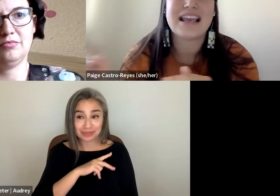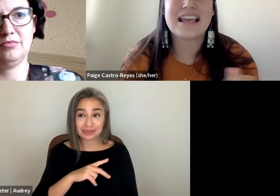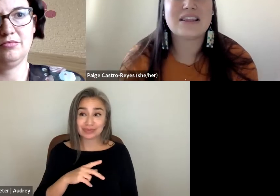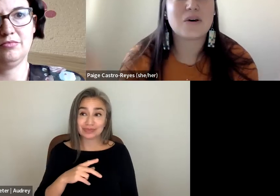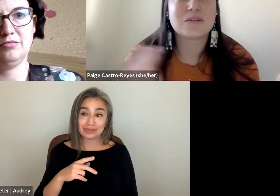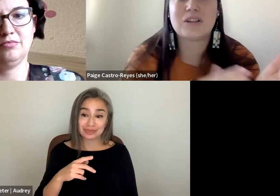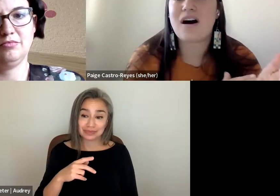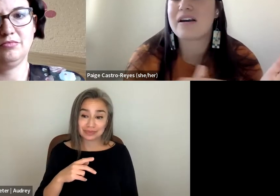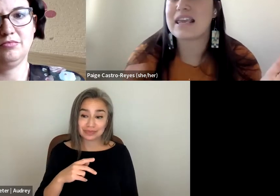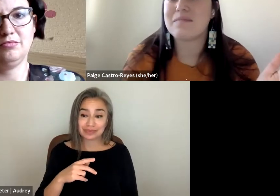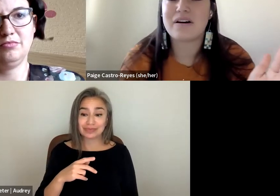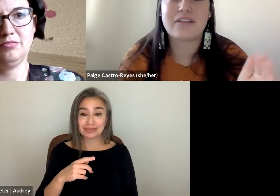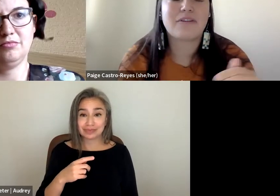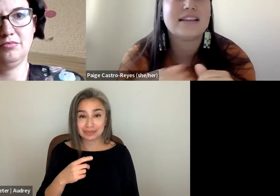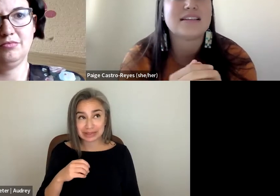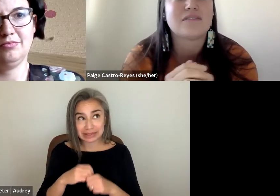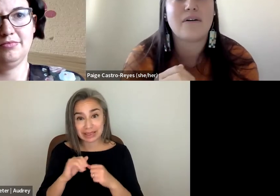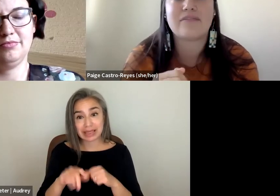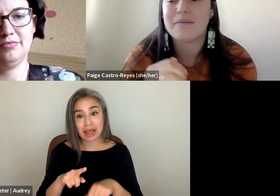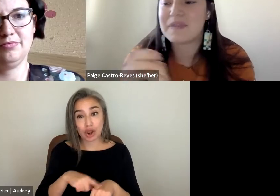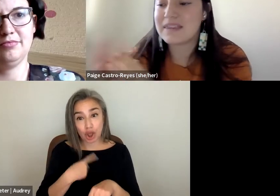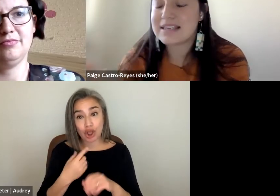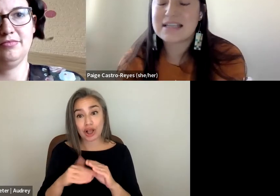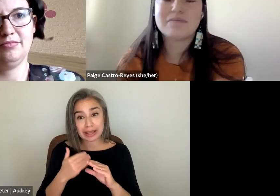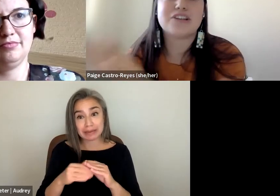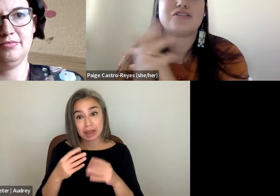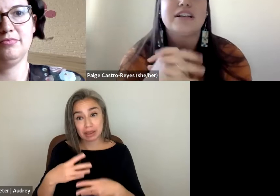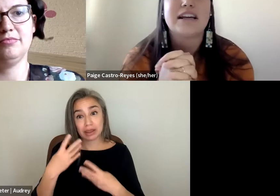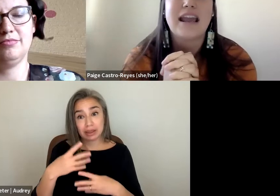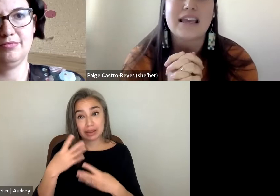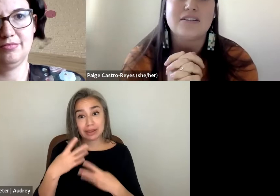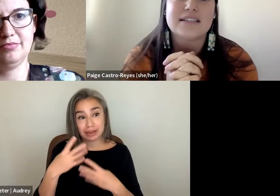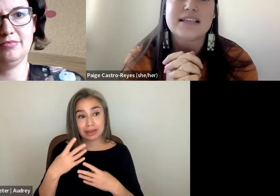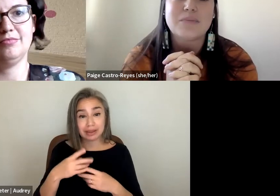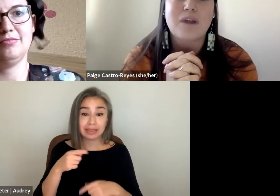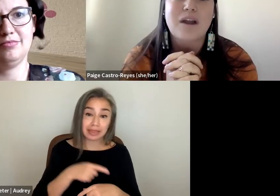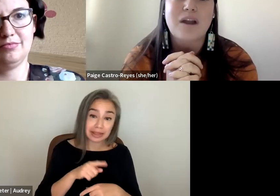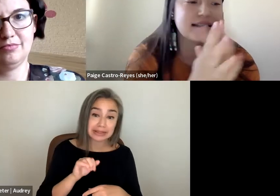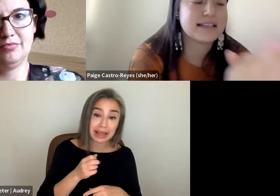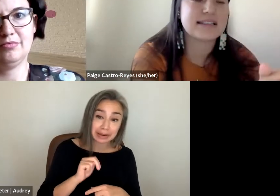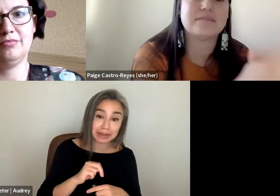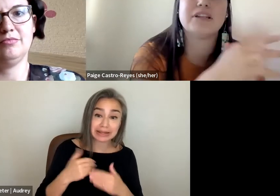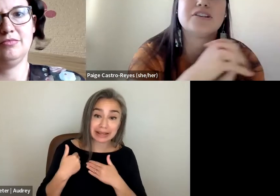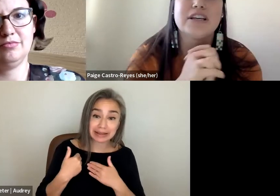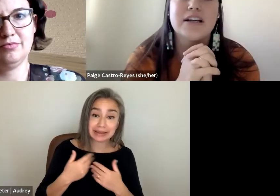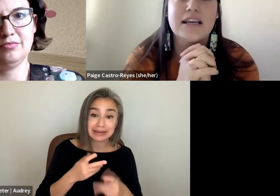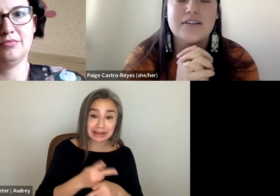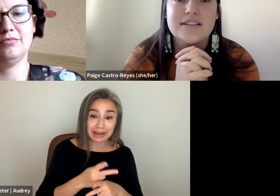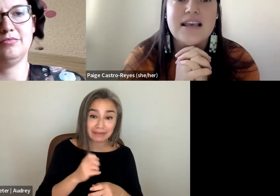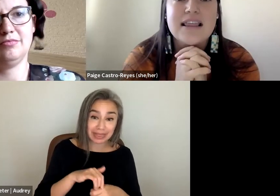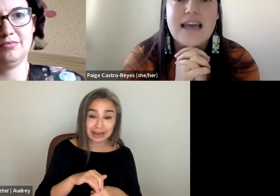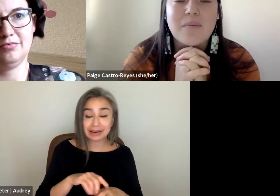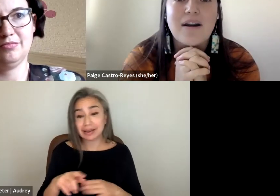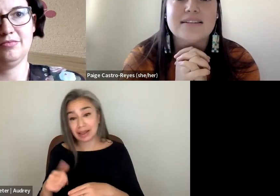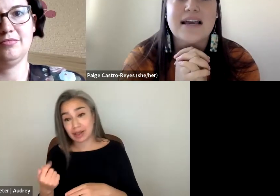been in those long email threads of going from this administrator handles this process, this administrator